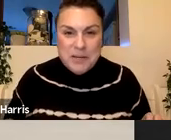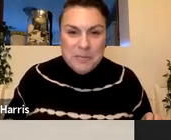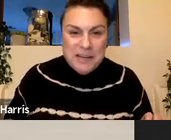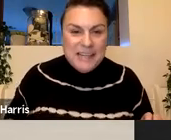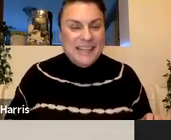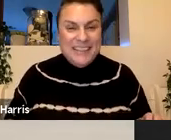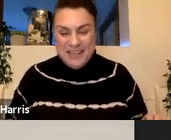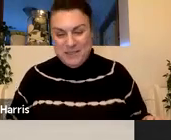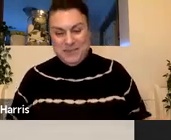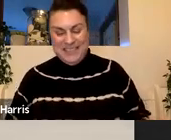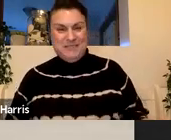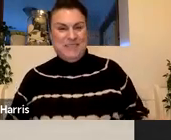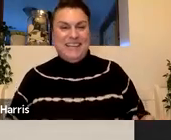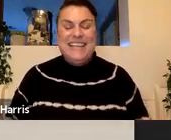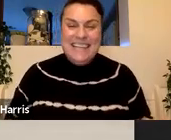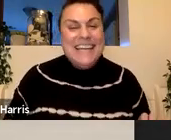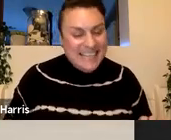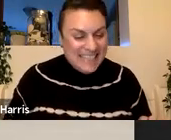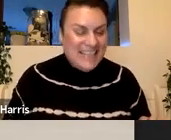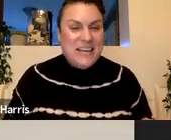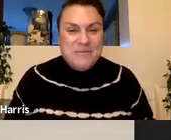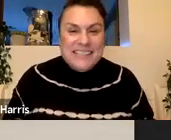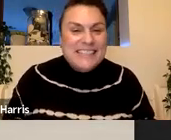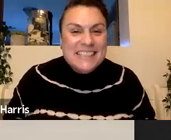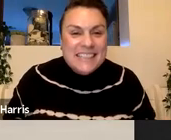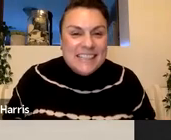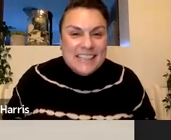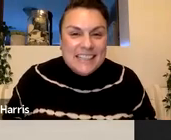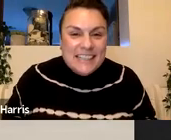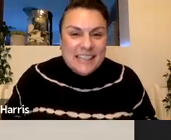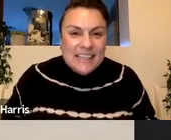support her campaign her name is princess blanding next slide please